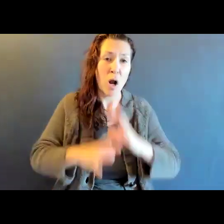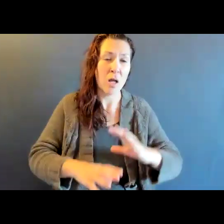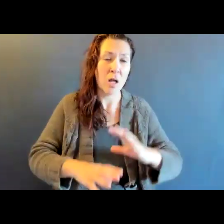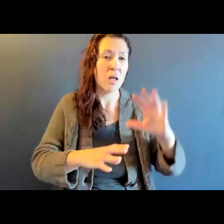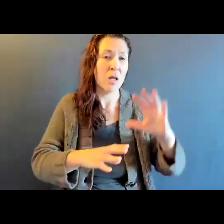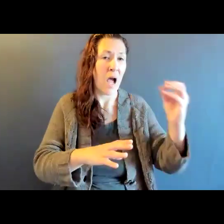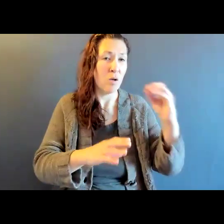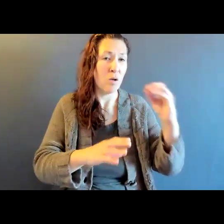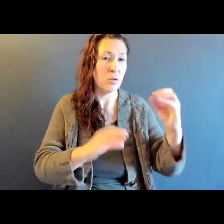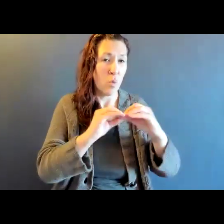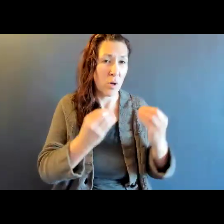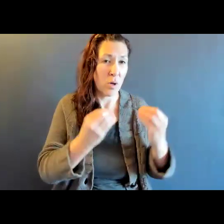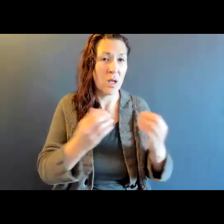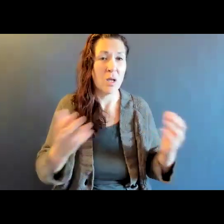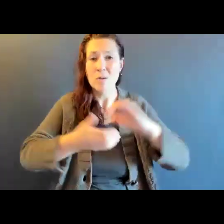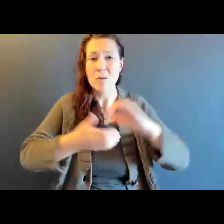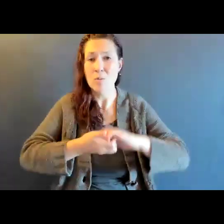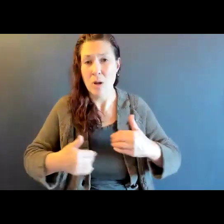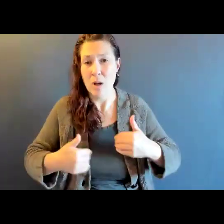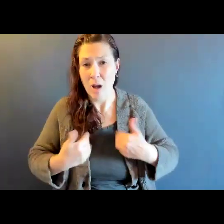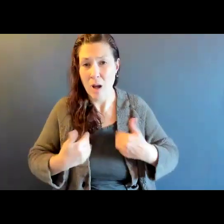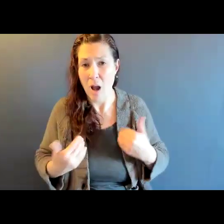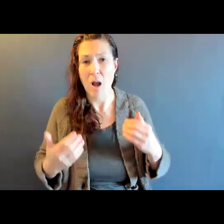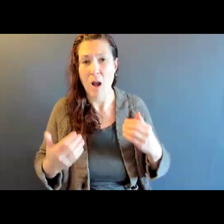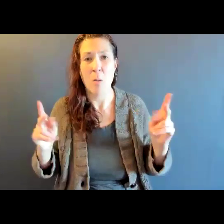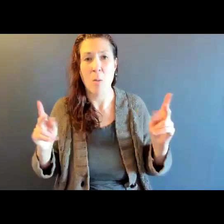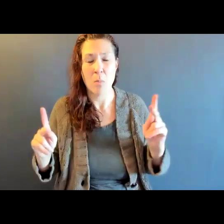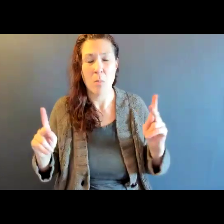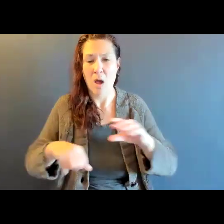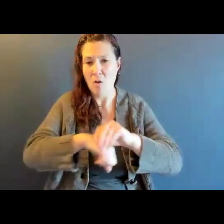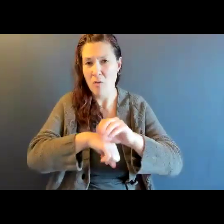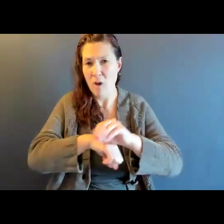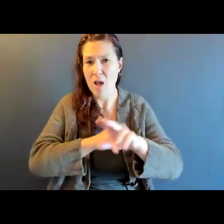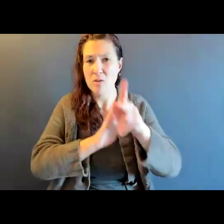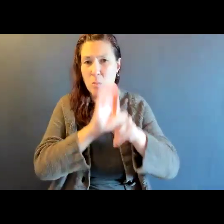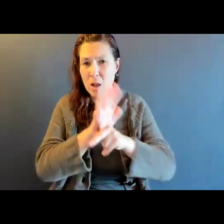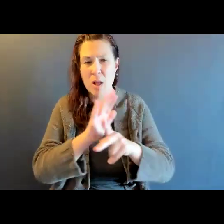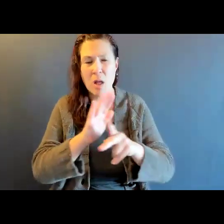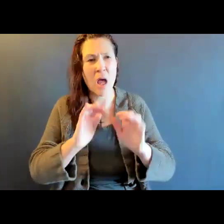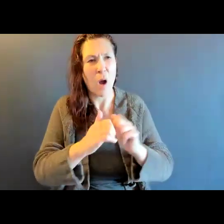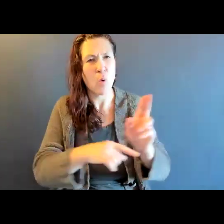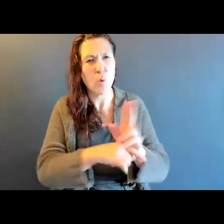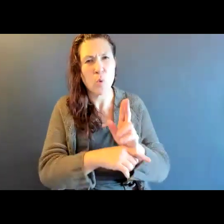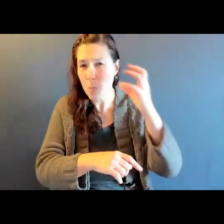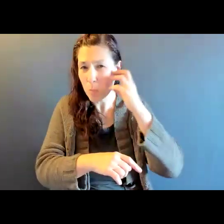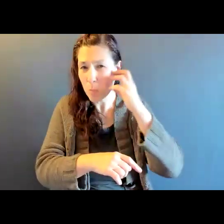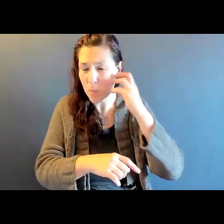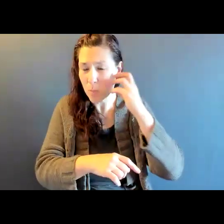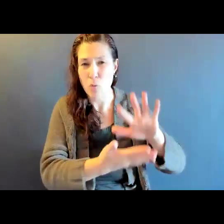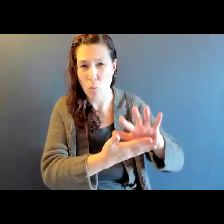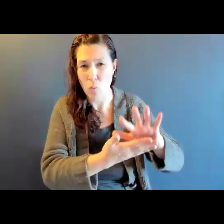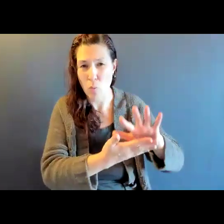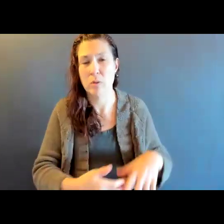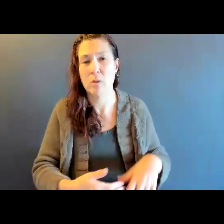work with youth to advise regarding the policy of using mobile devices in public schools. It